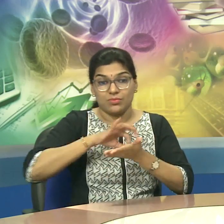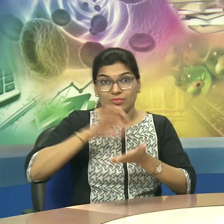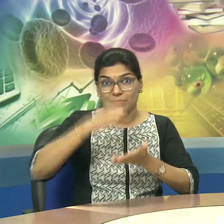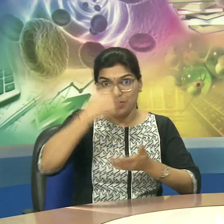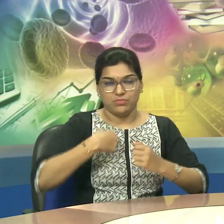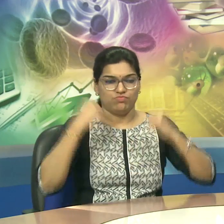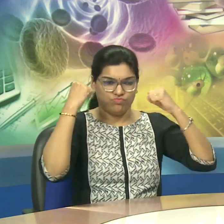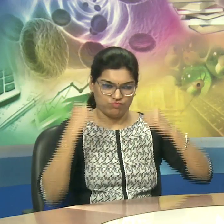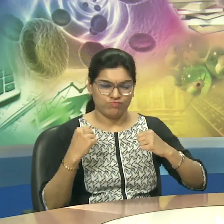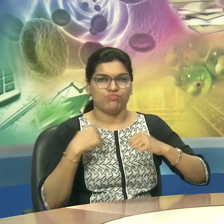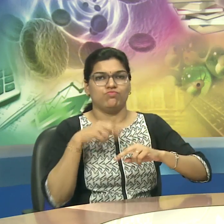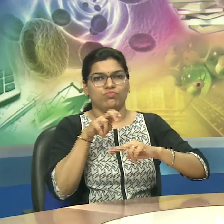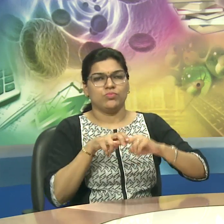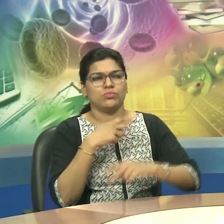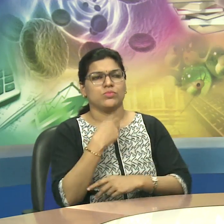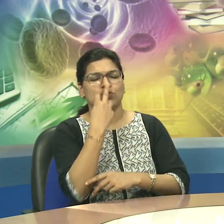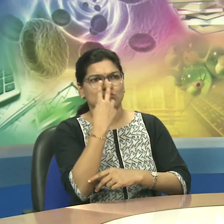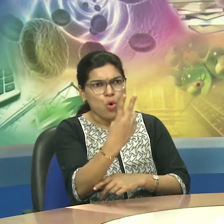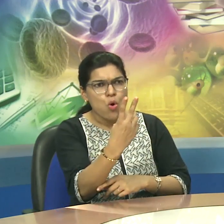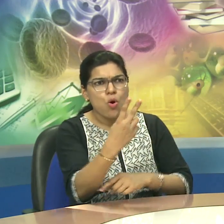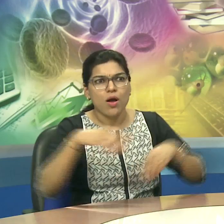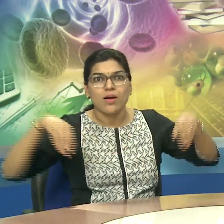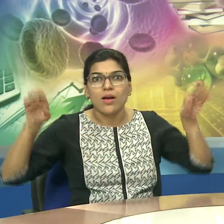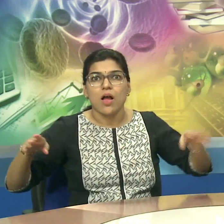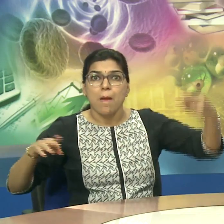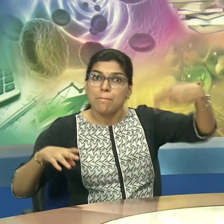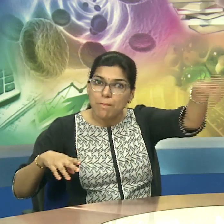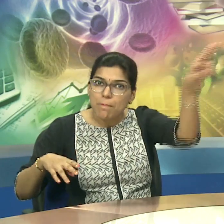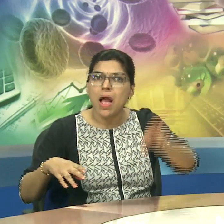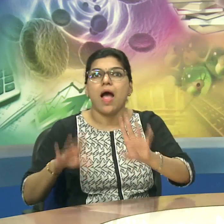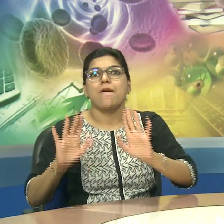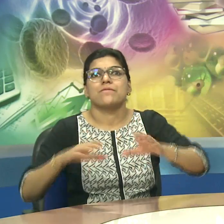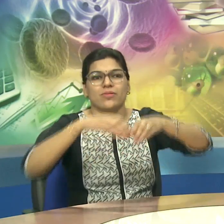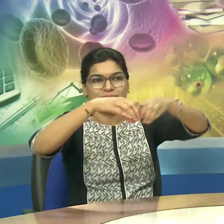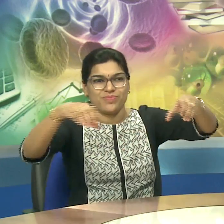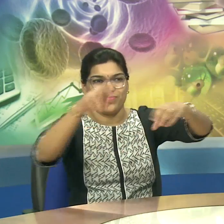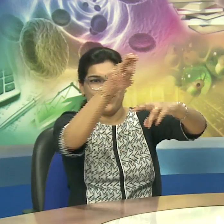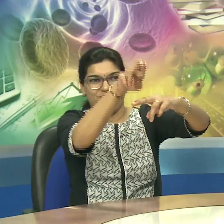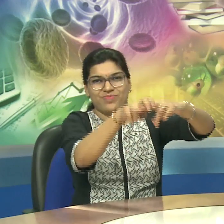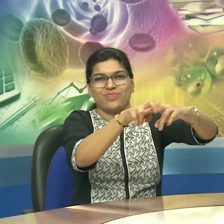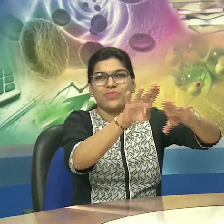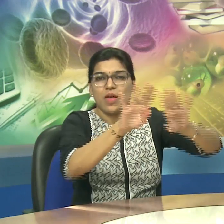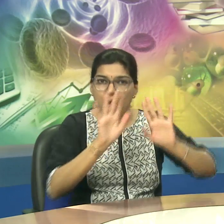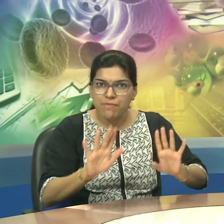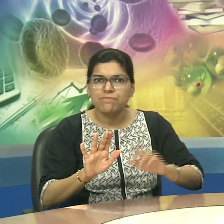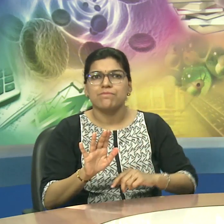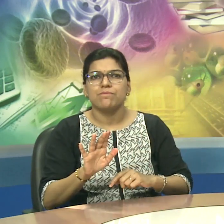can see the veranda image on the screen, veranda railing, and that bird was looking expectantly